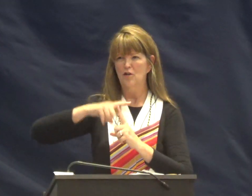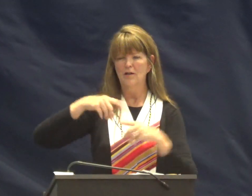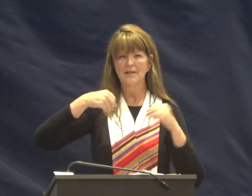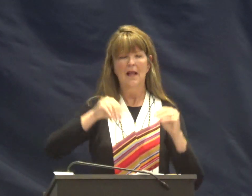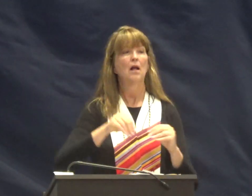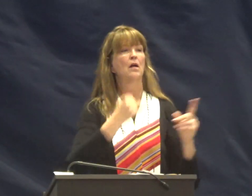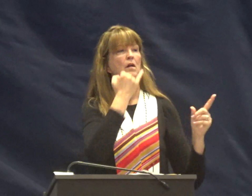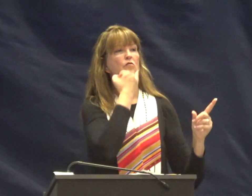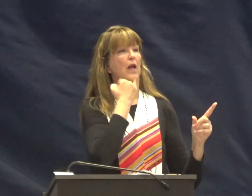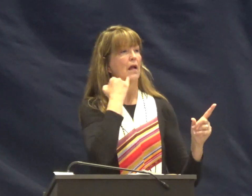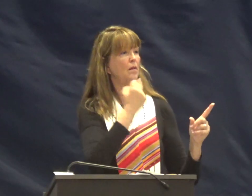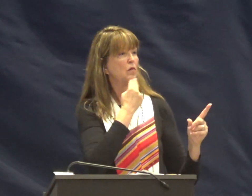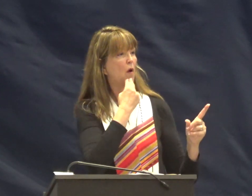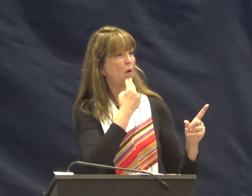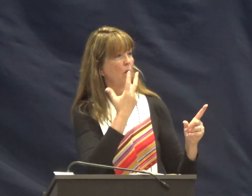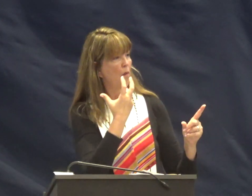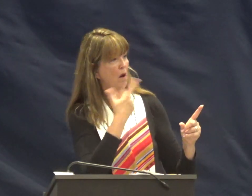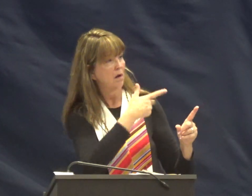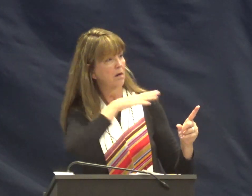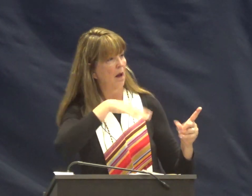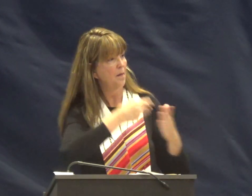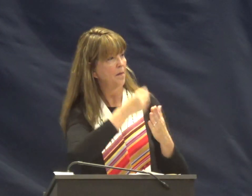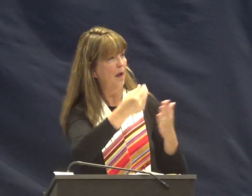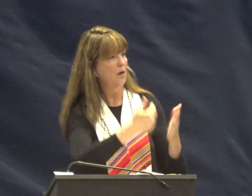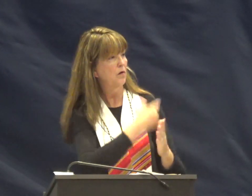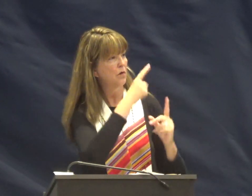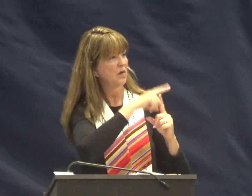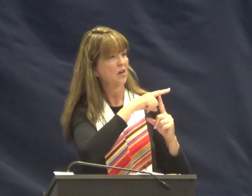them. Now, Jacob and Noah